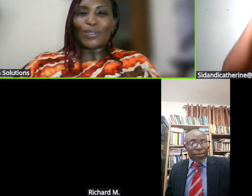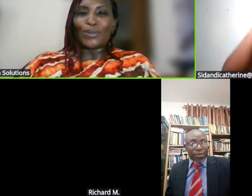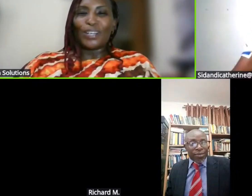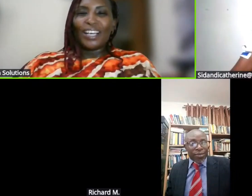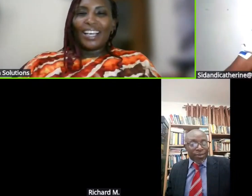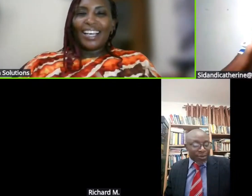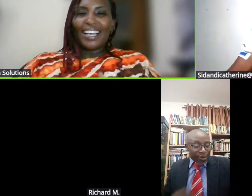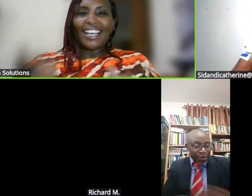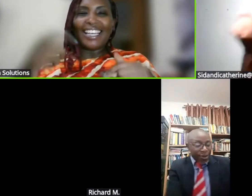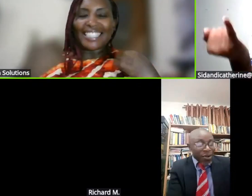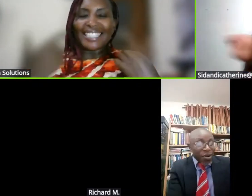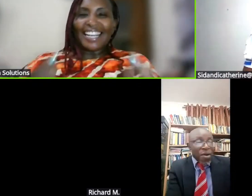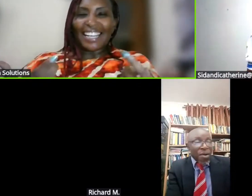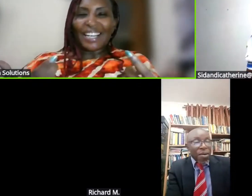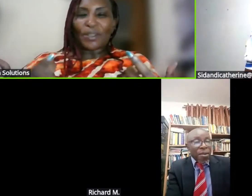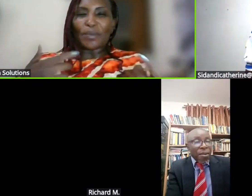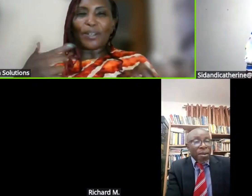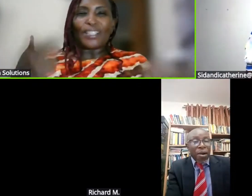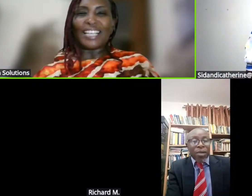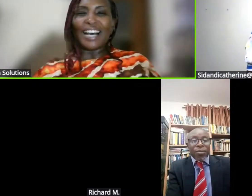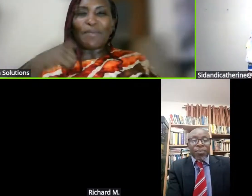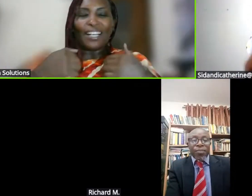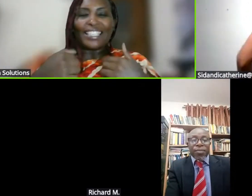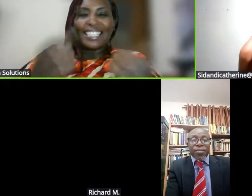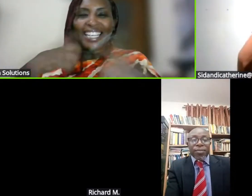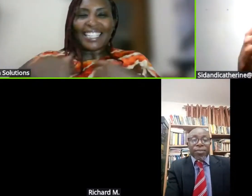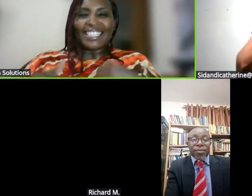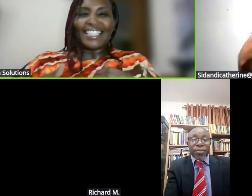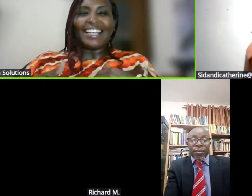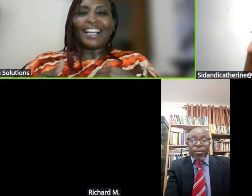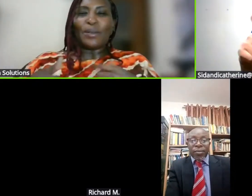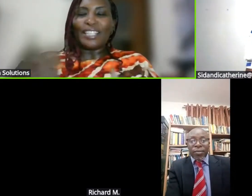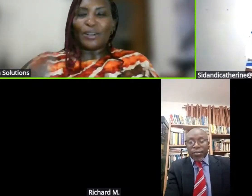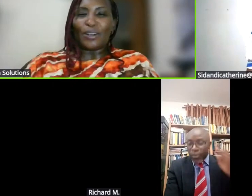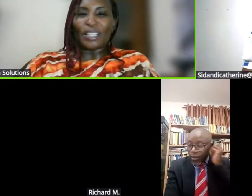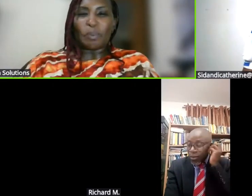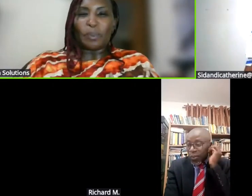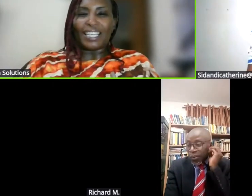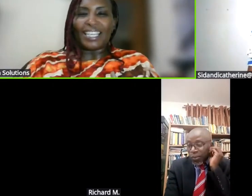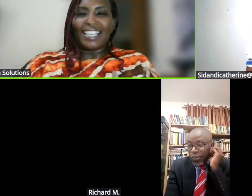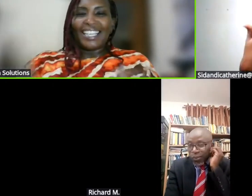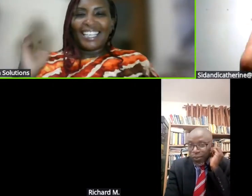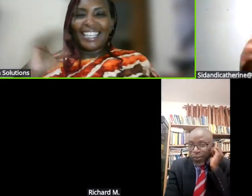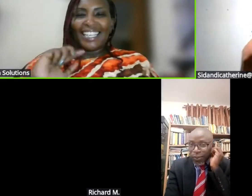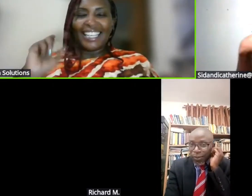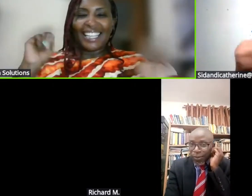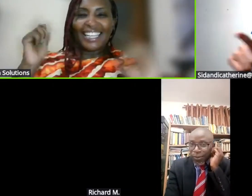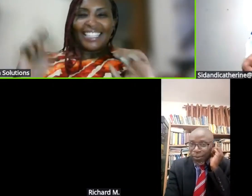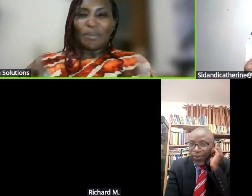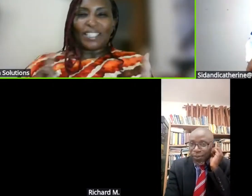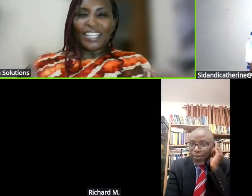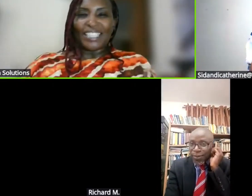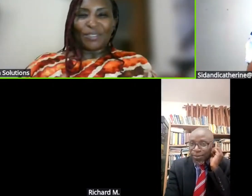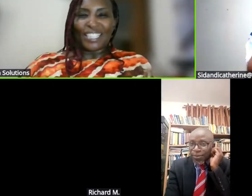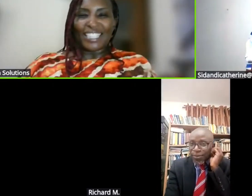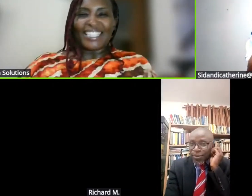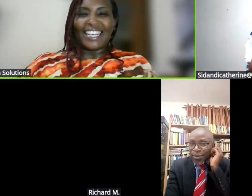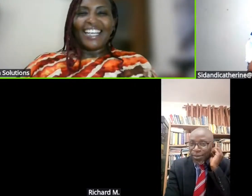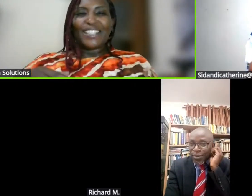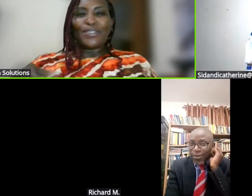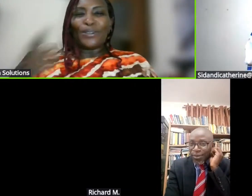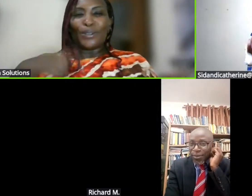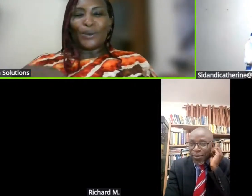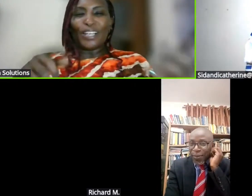introduce you in sign language, because I'm gonna say it in sign language and you're gonna speak. That is my challenge for this